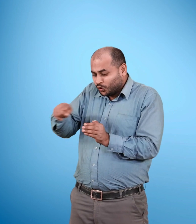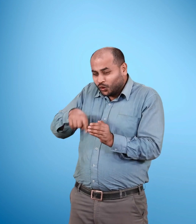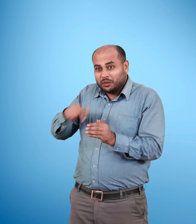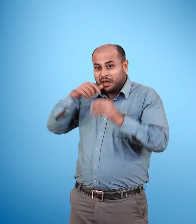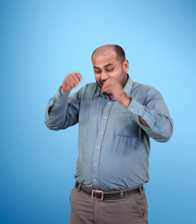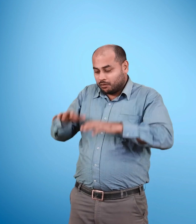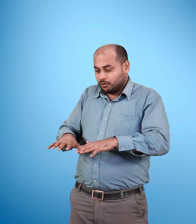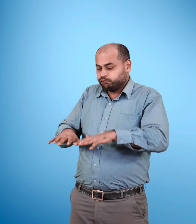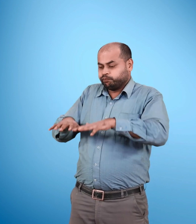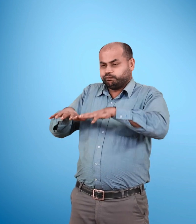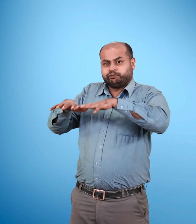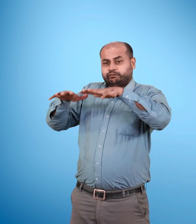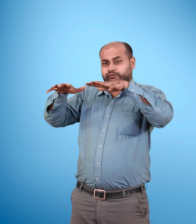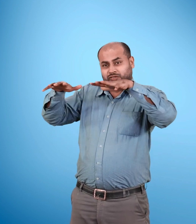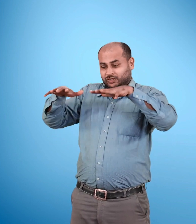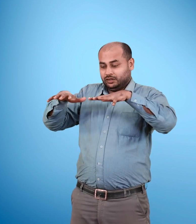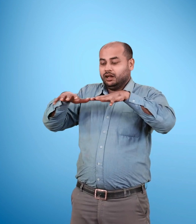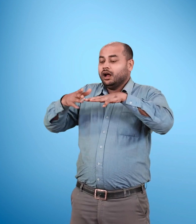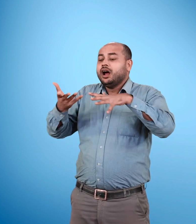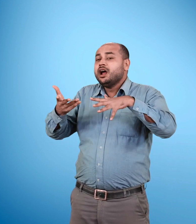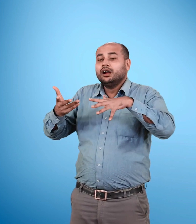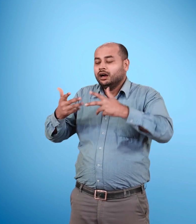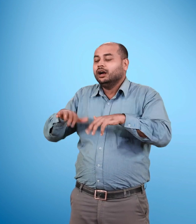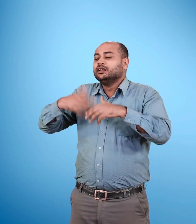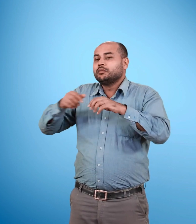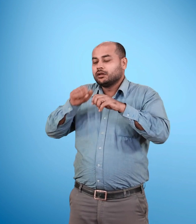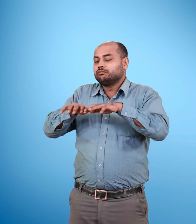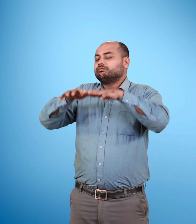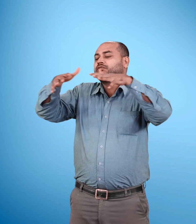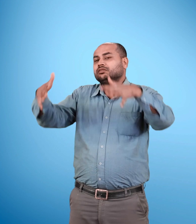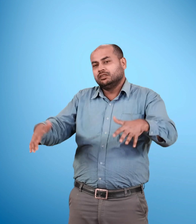The water may then spread over large areas, causing floods.